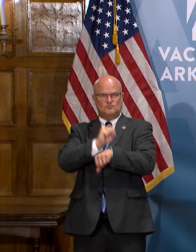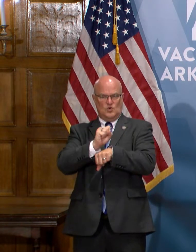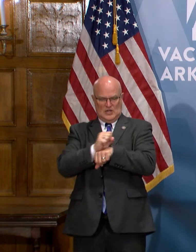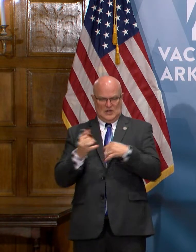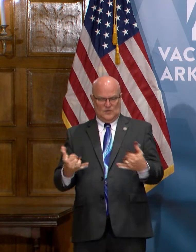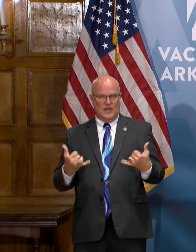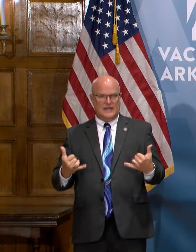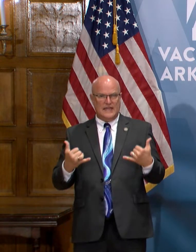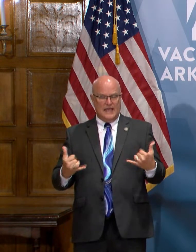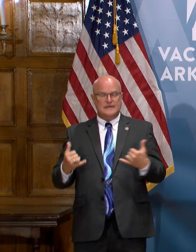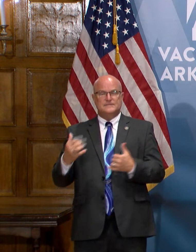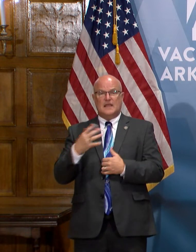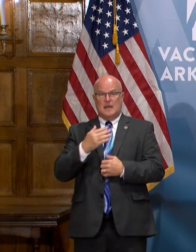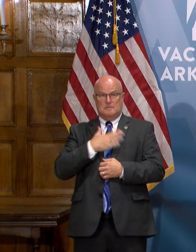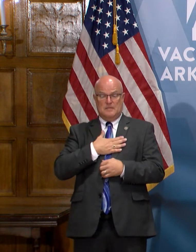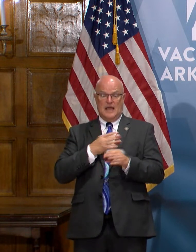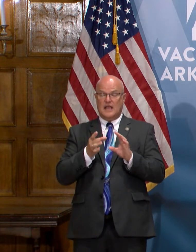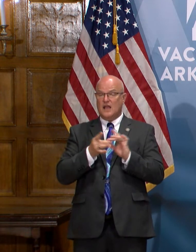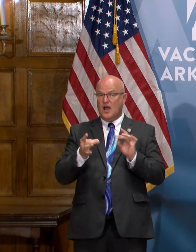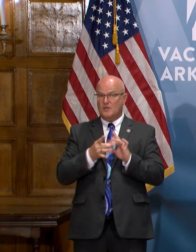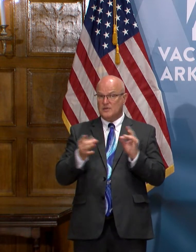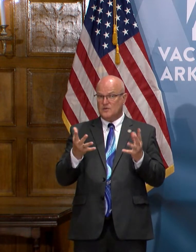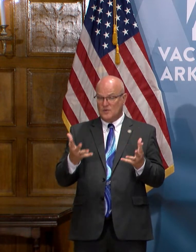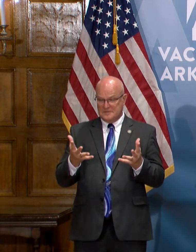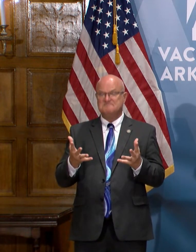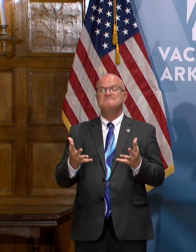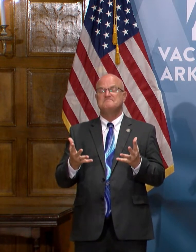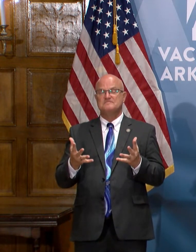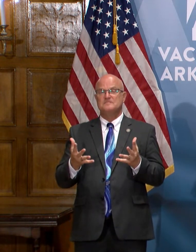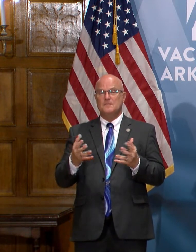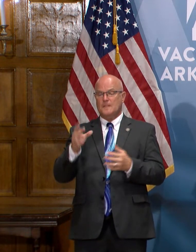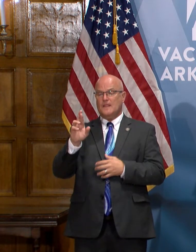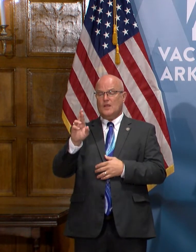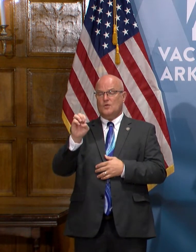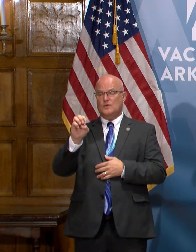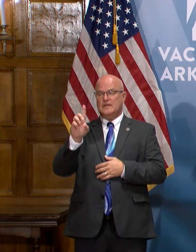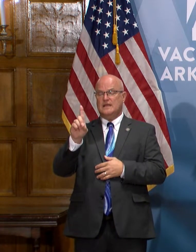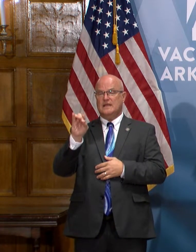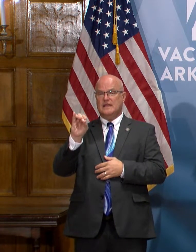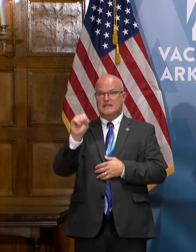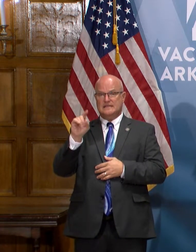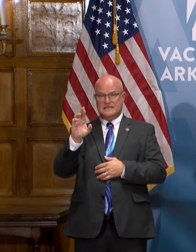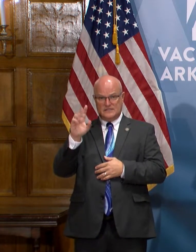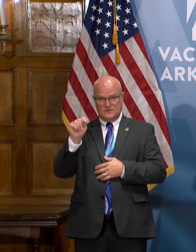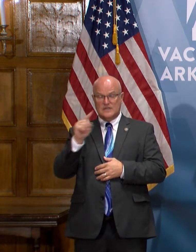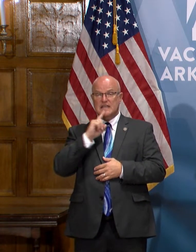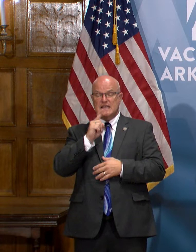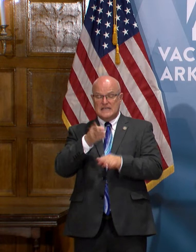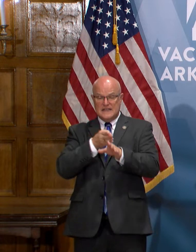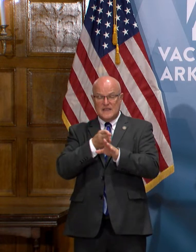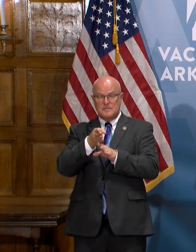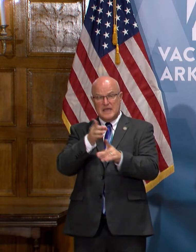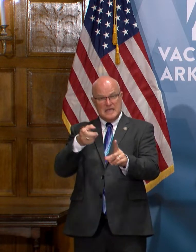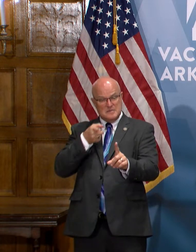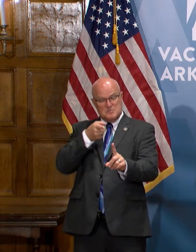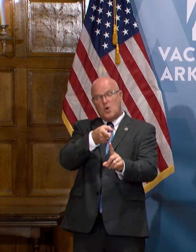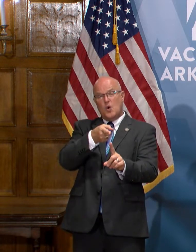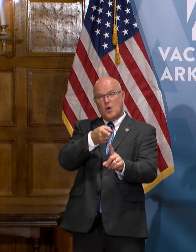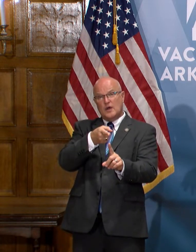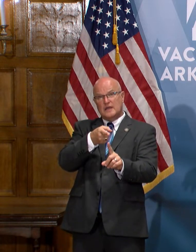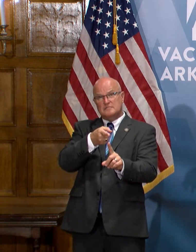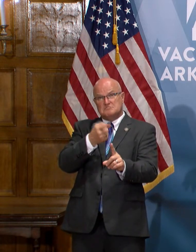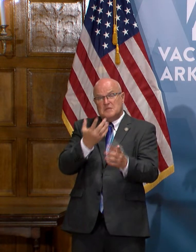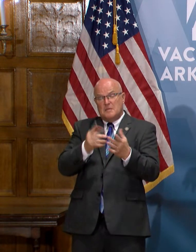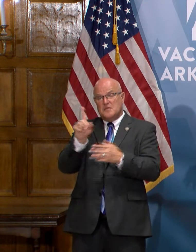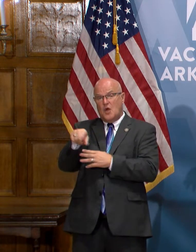that, and my comment would be redistricting is the main point, if not